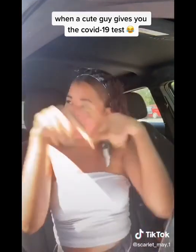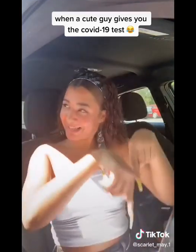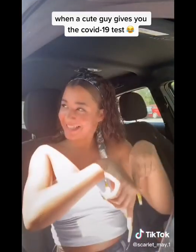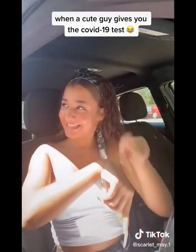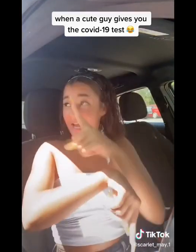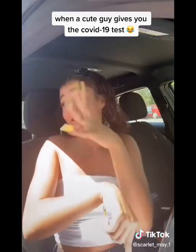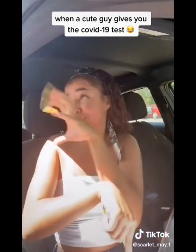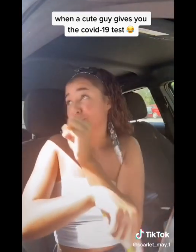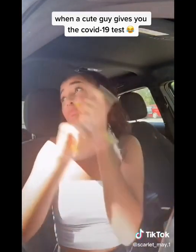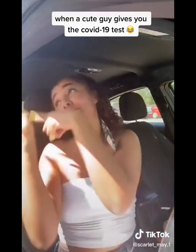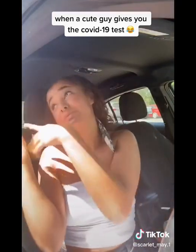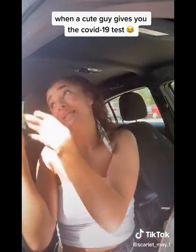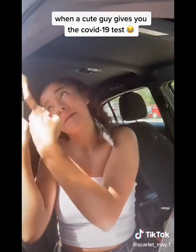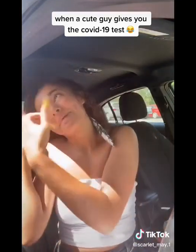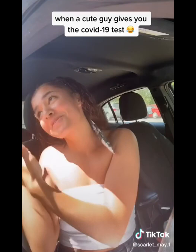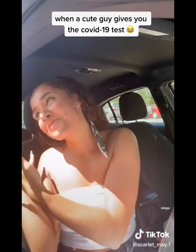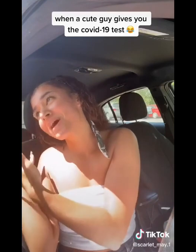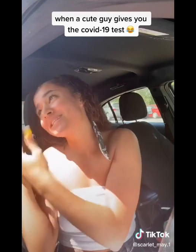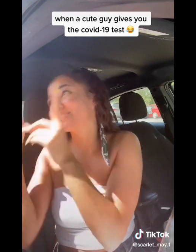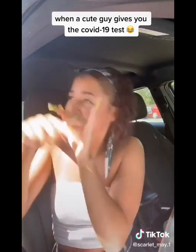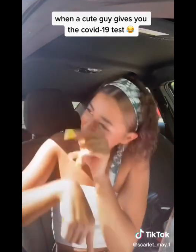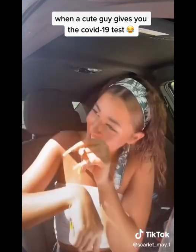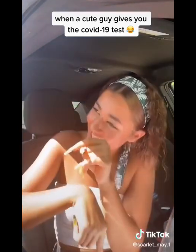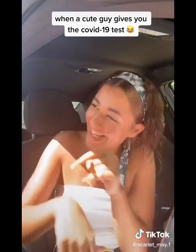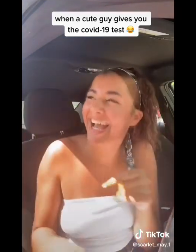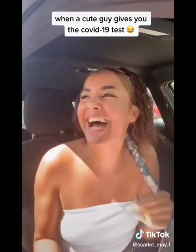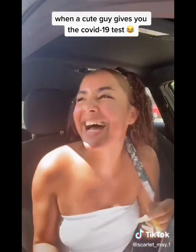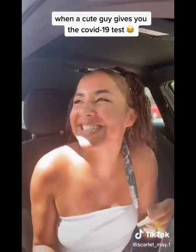and I just assumed she was going to be the one to do it.